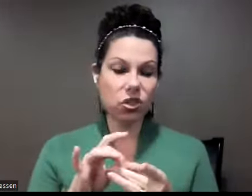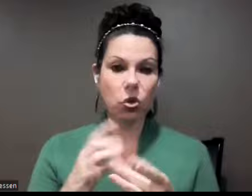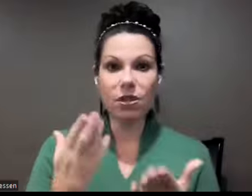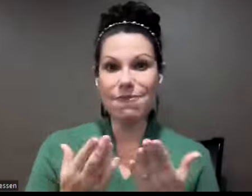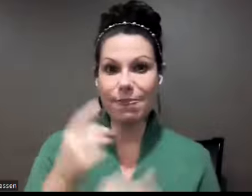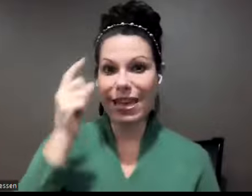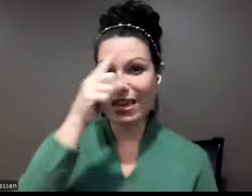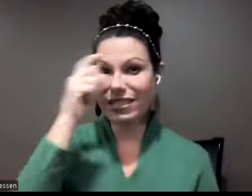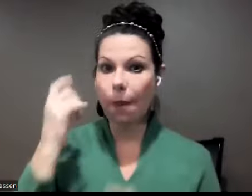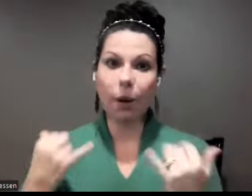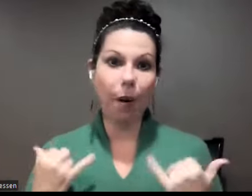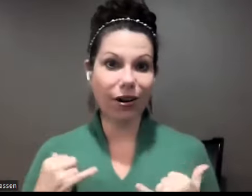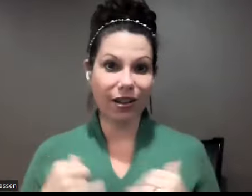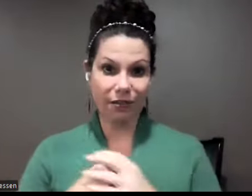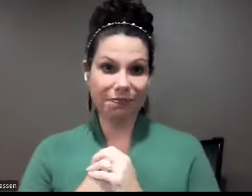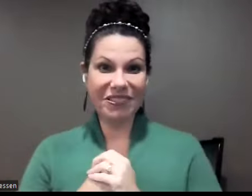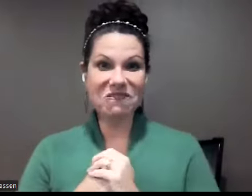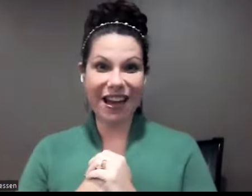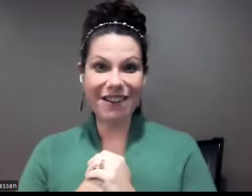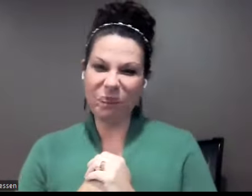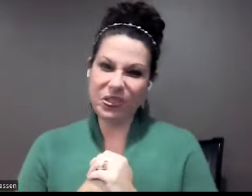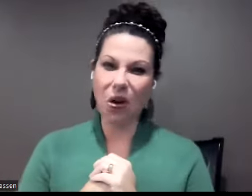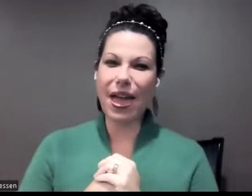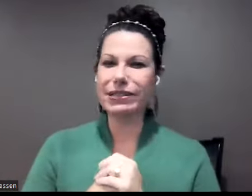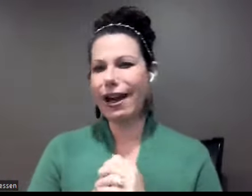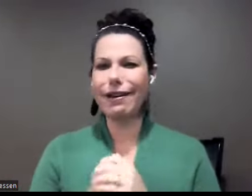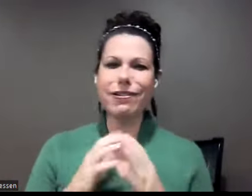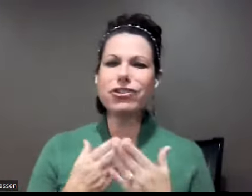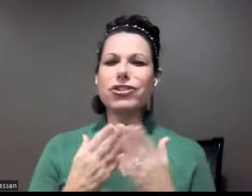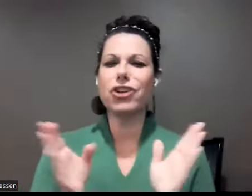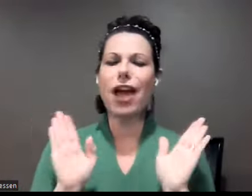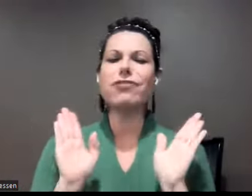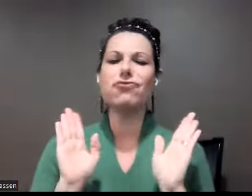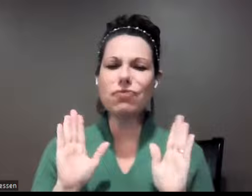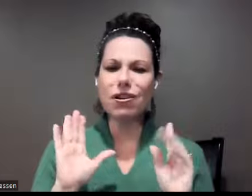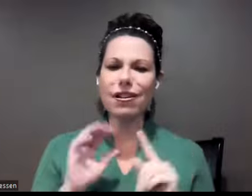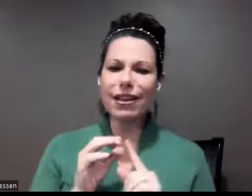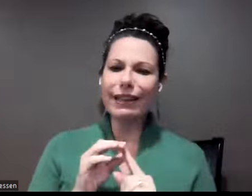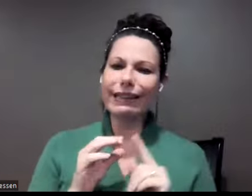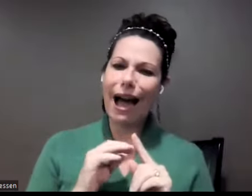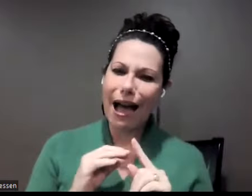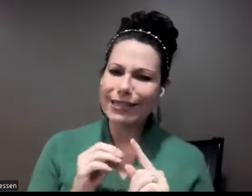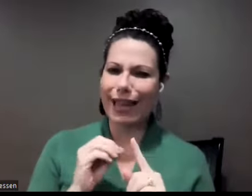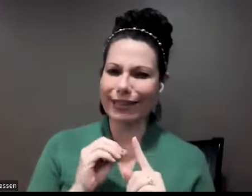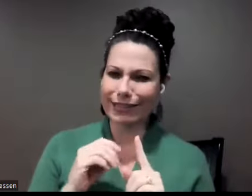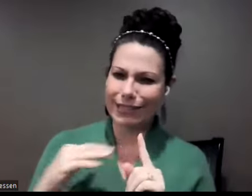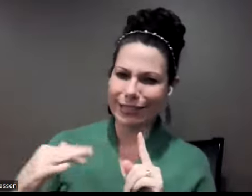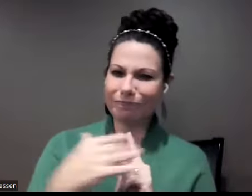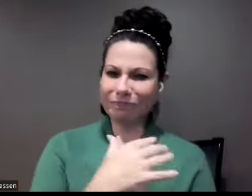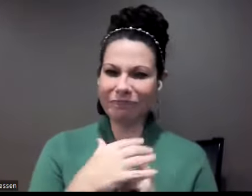do with maybe a summer party. Okay, so that's kind of your general context.